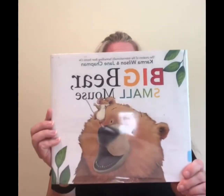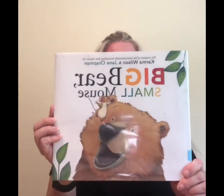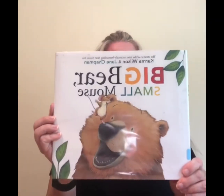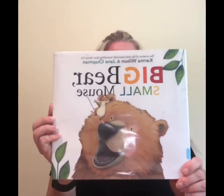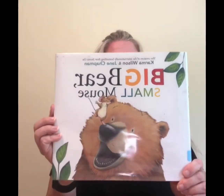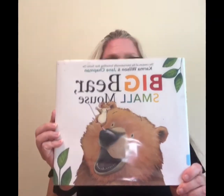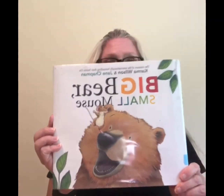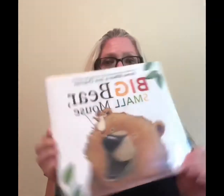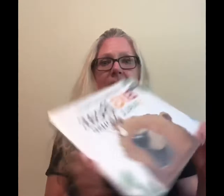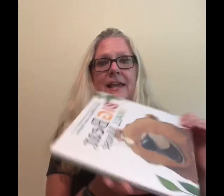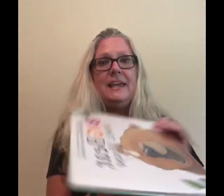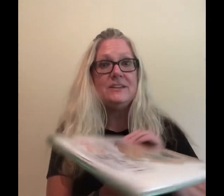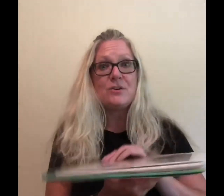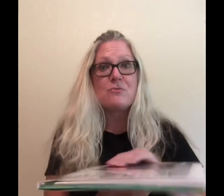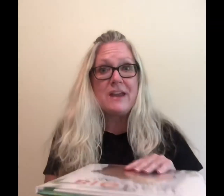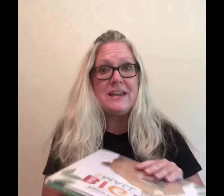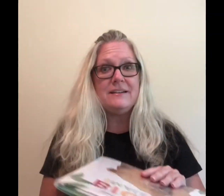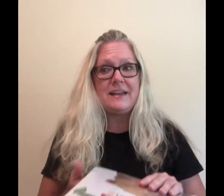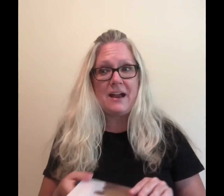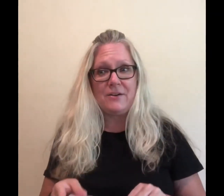them. He is a great character.